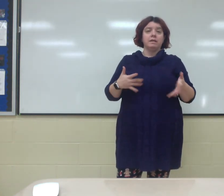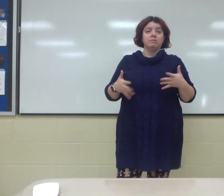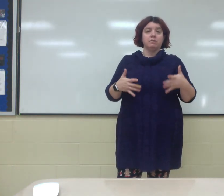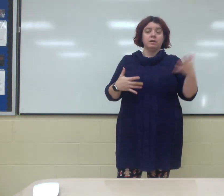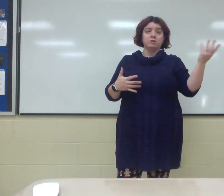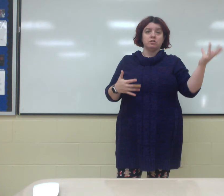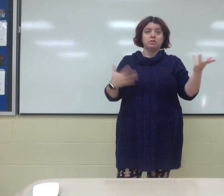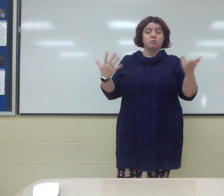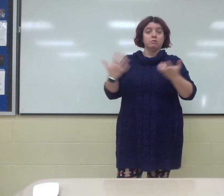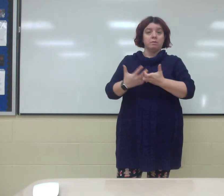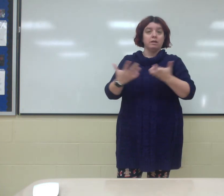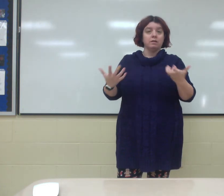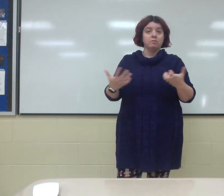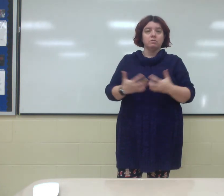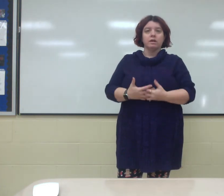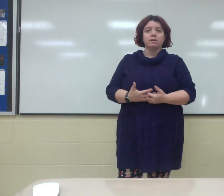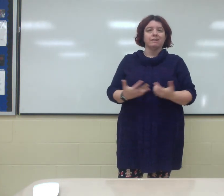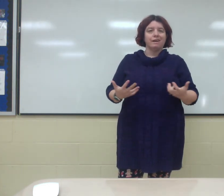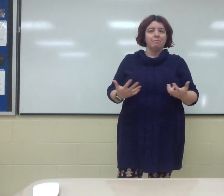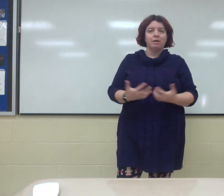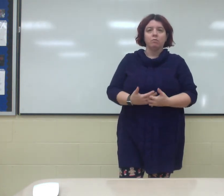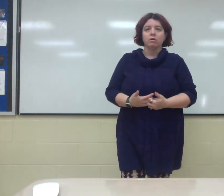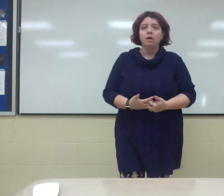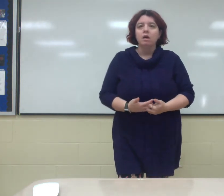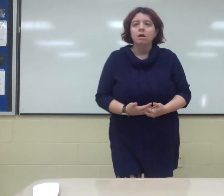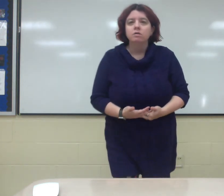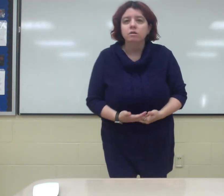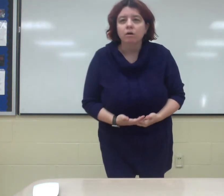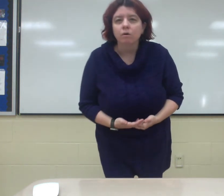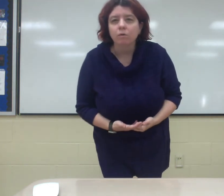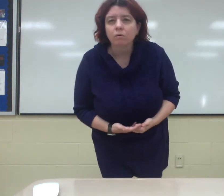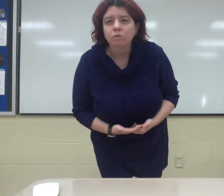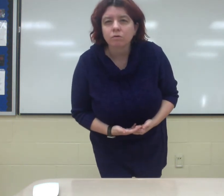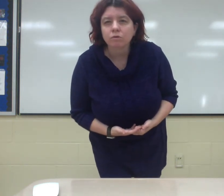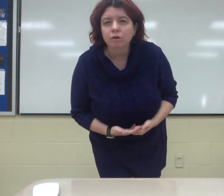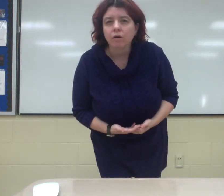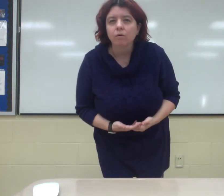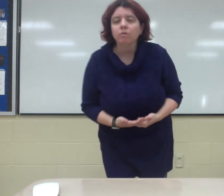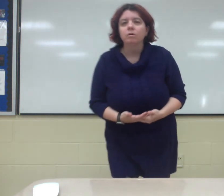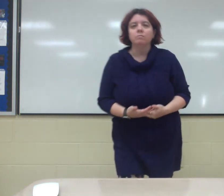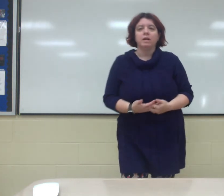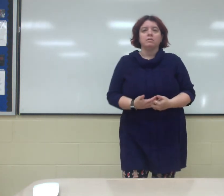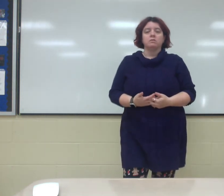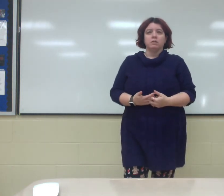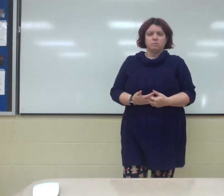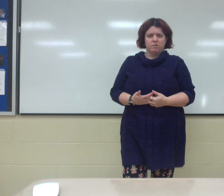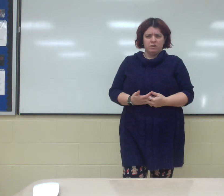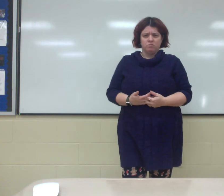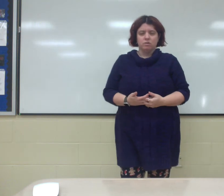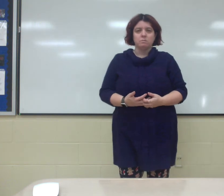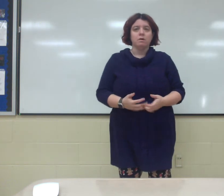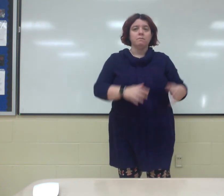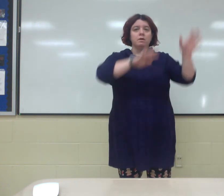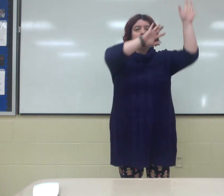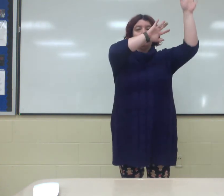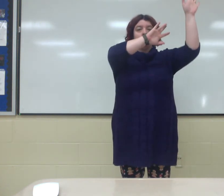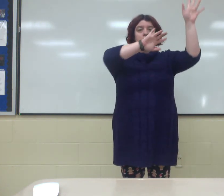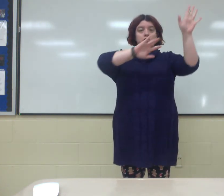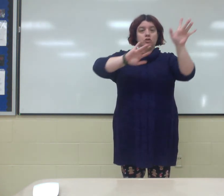different things to snow to make it a new sign, a compound word. So snowman, sorry, this font is really small.